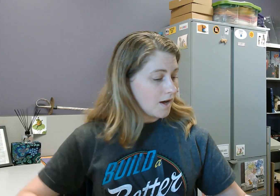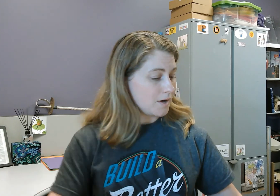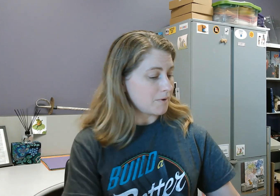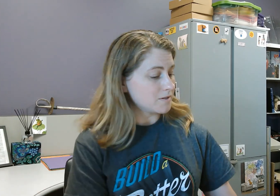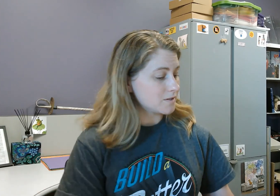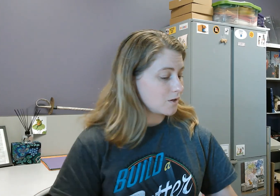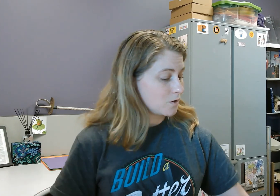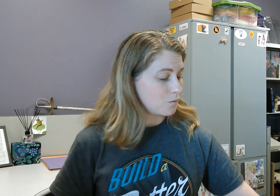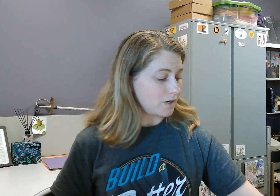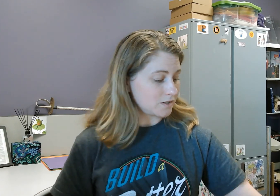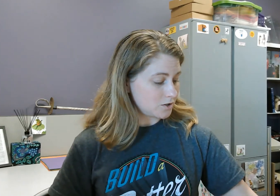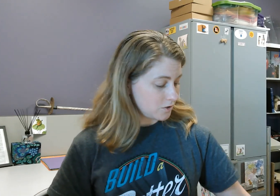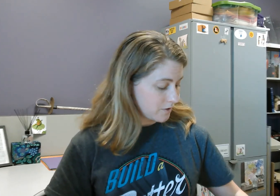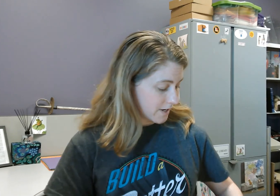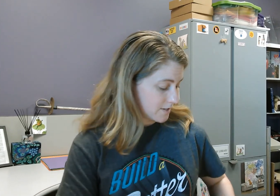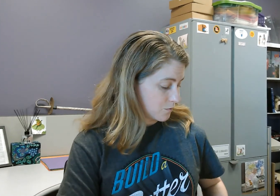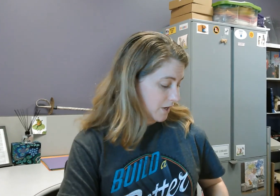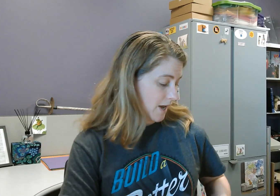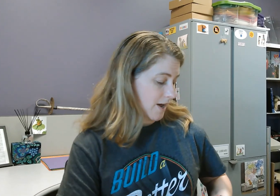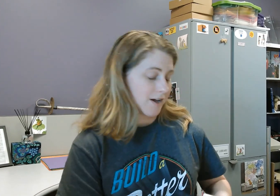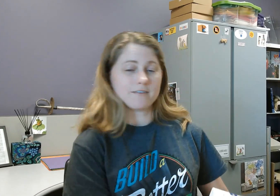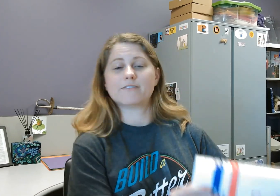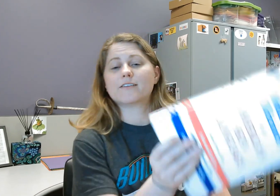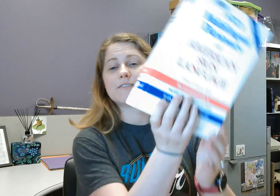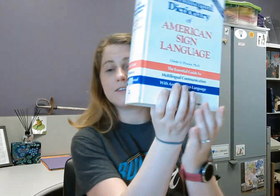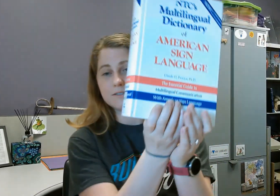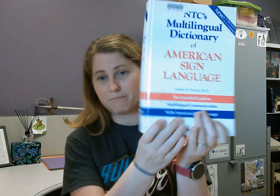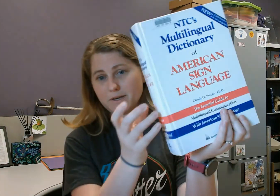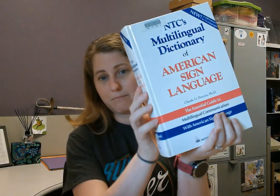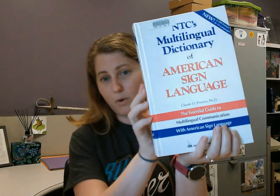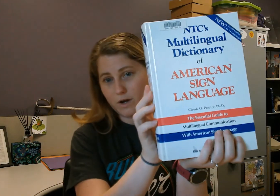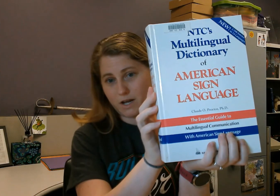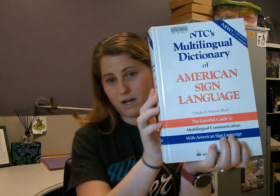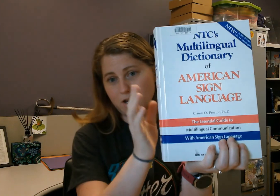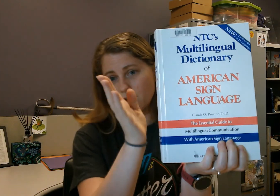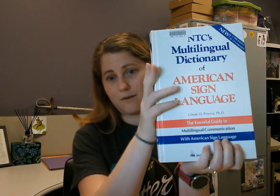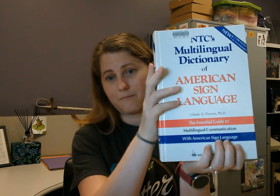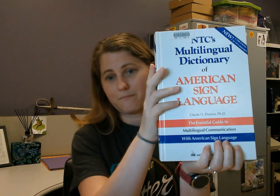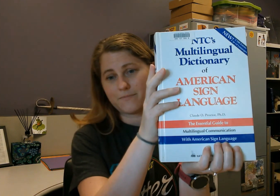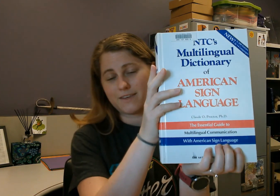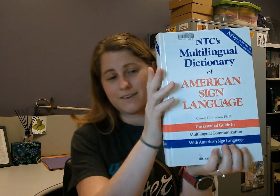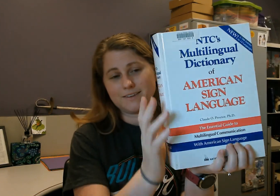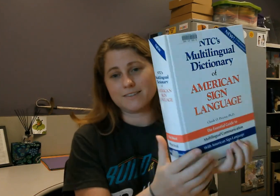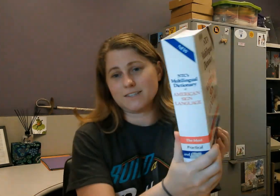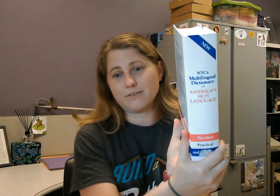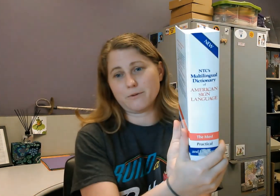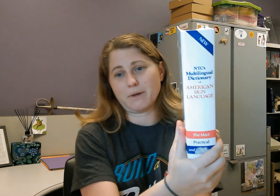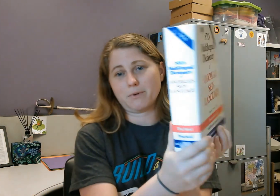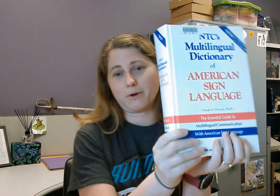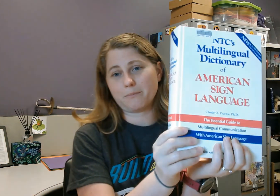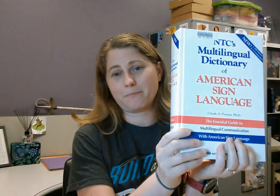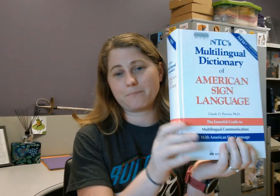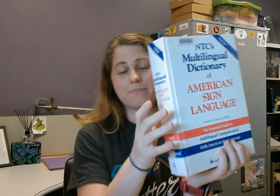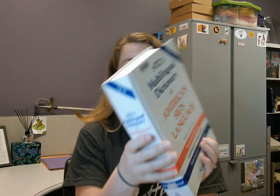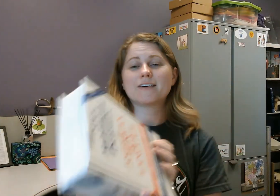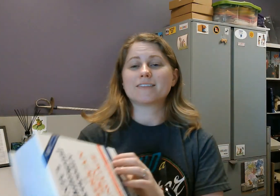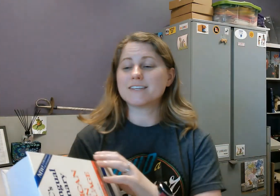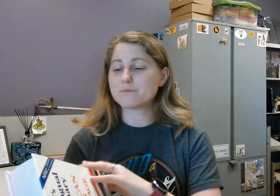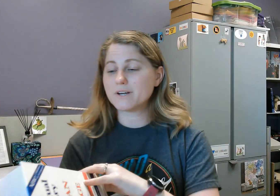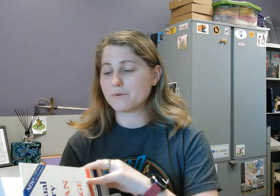I'm also wanting to show you guys, we have this big boy, a very big book. This one I